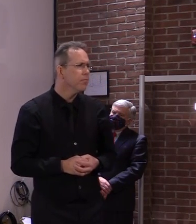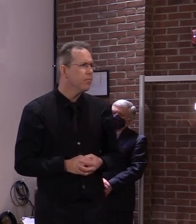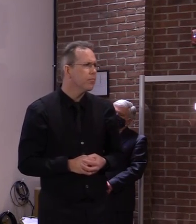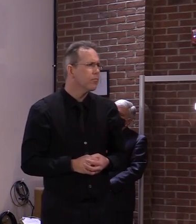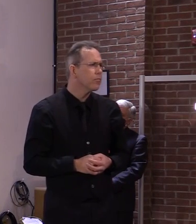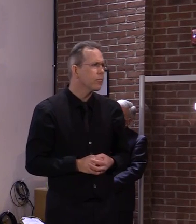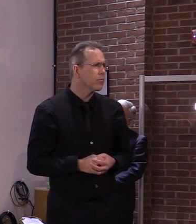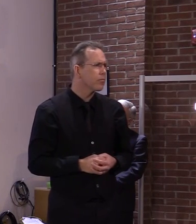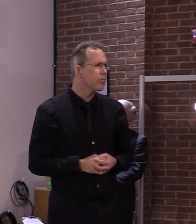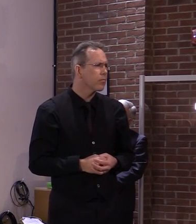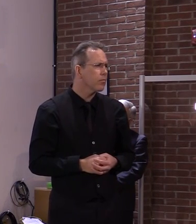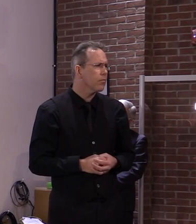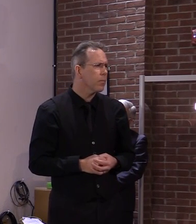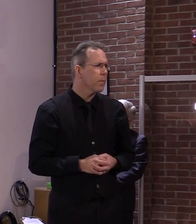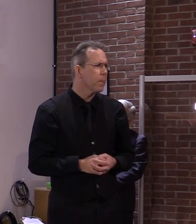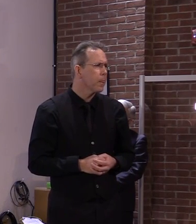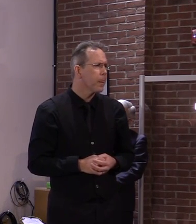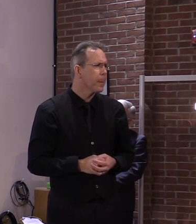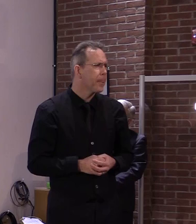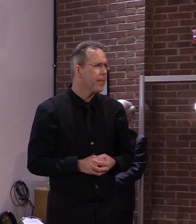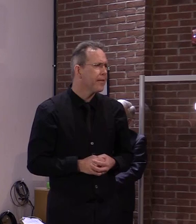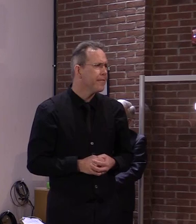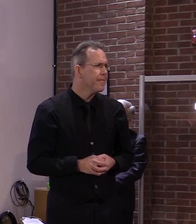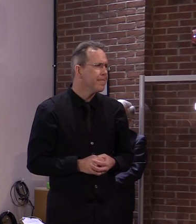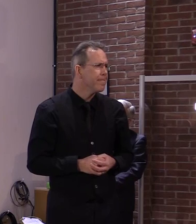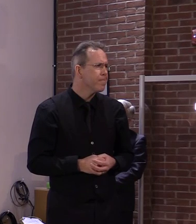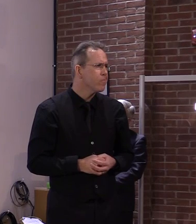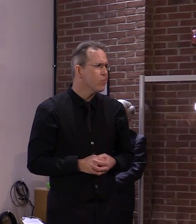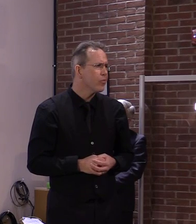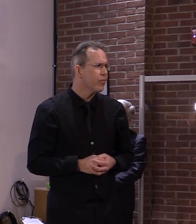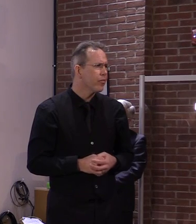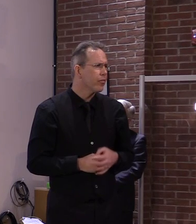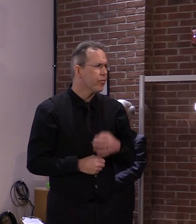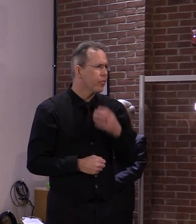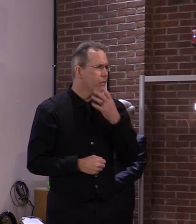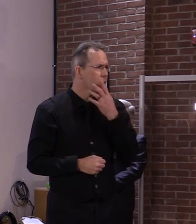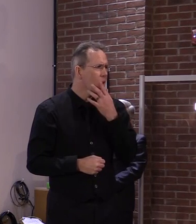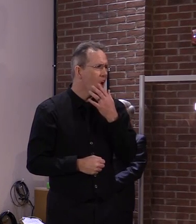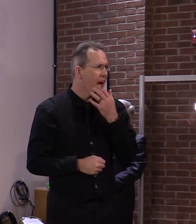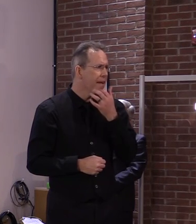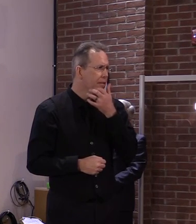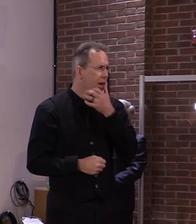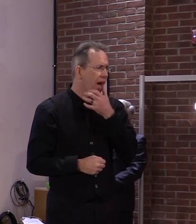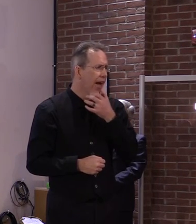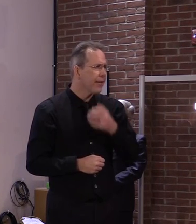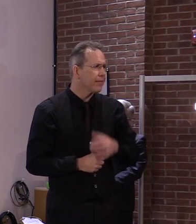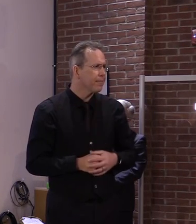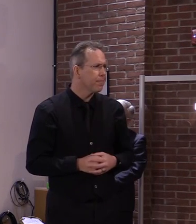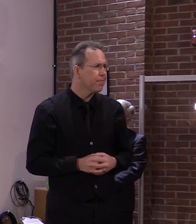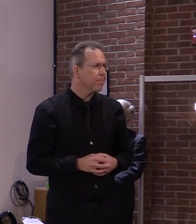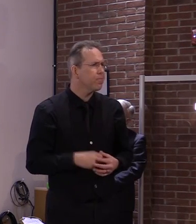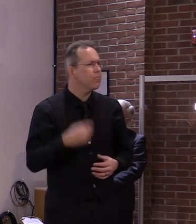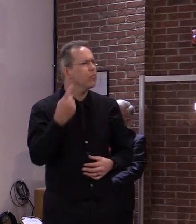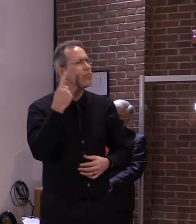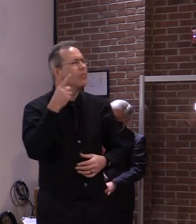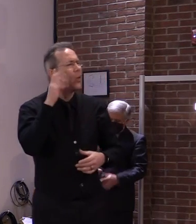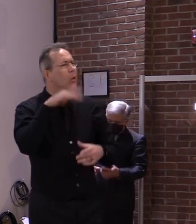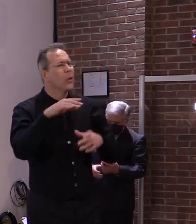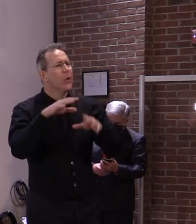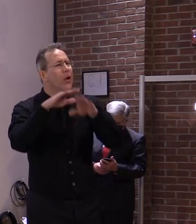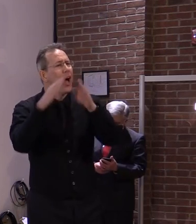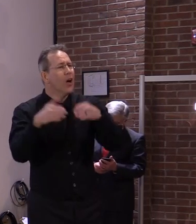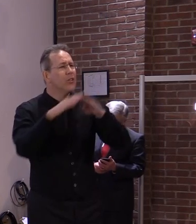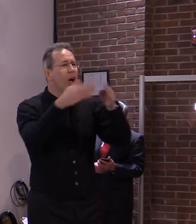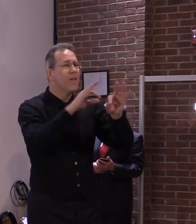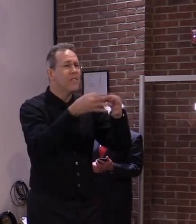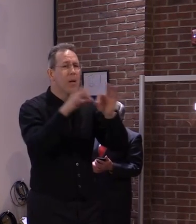come in that are fully vaccinated, that would like to mingle, would they be allowed to do something like that? As we know, it's kind